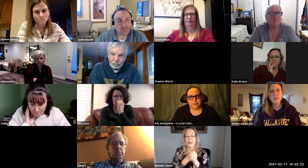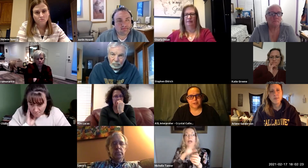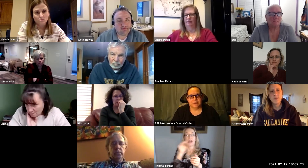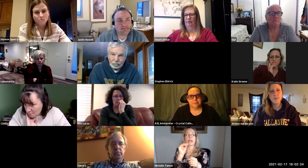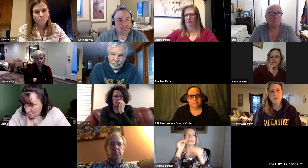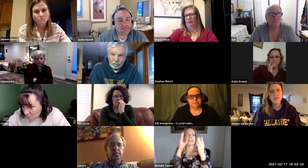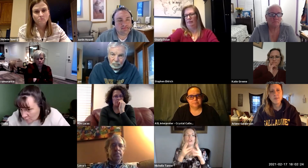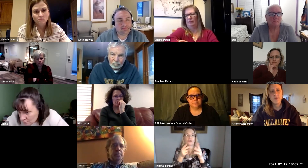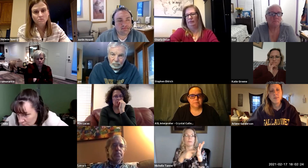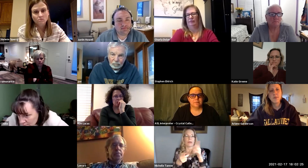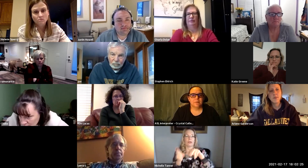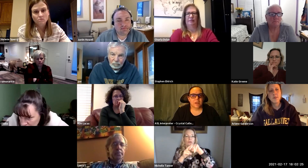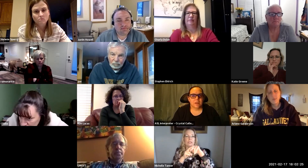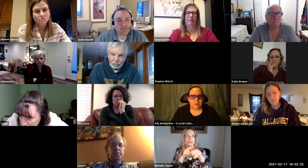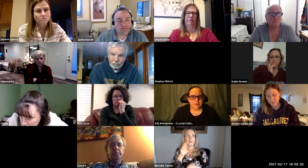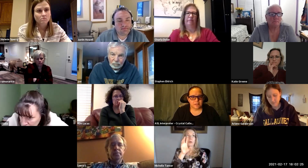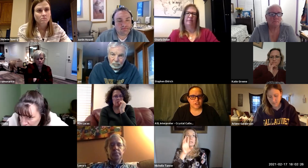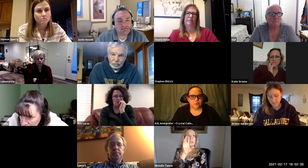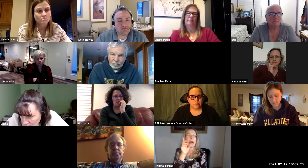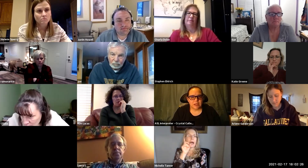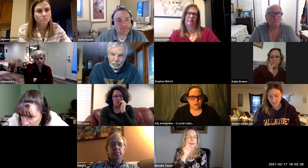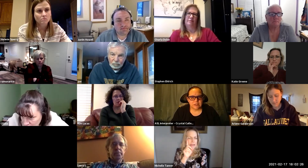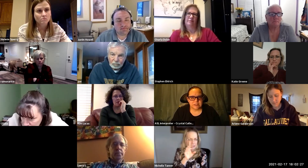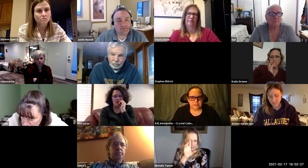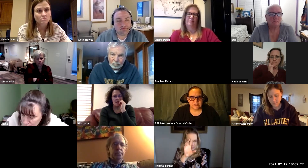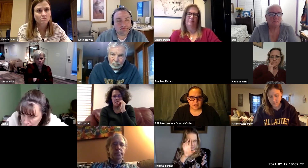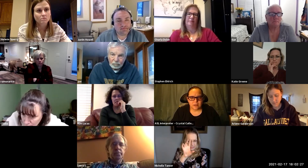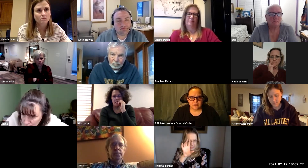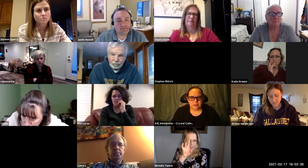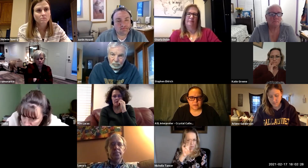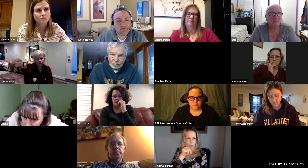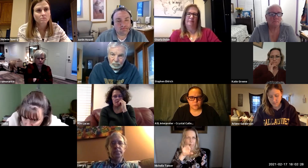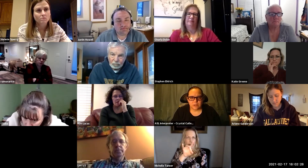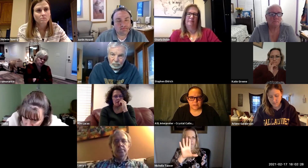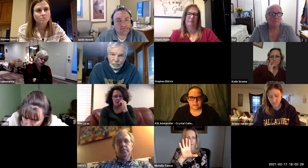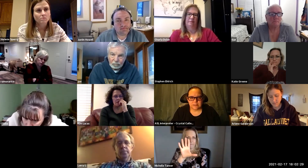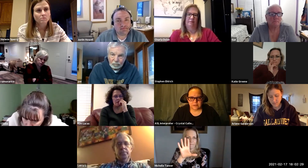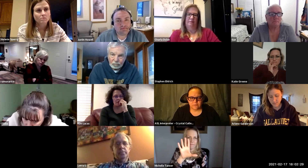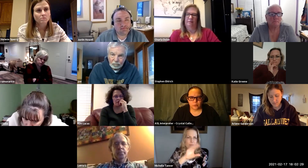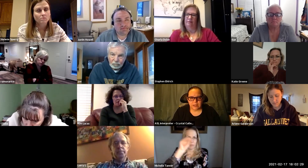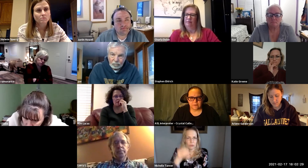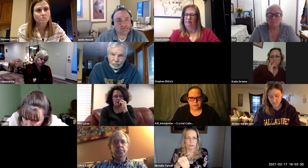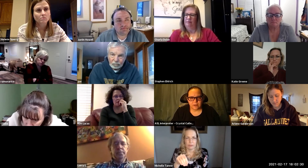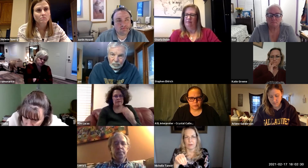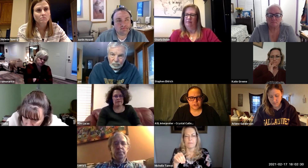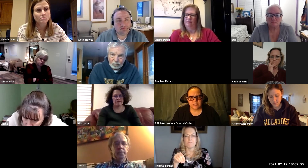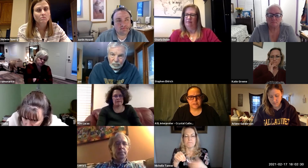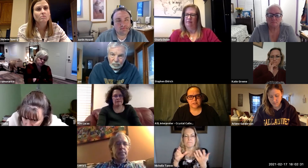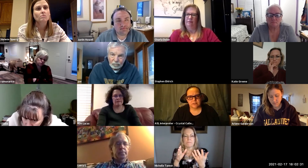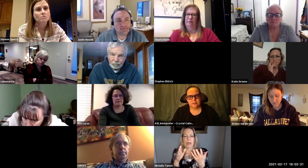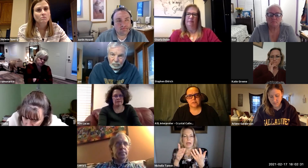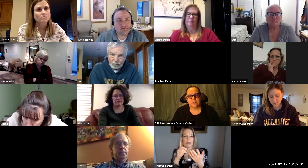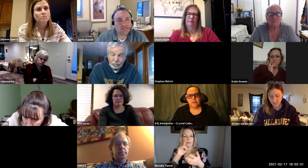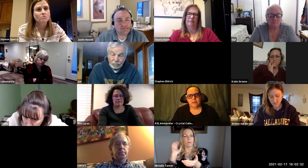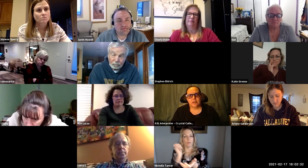out. And then teacher pay increases, I think, was